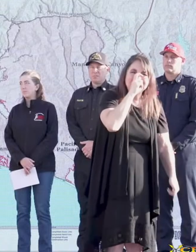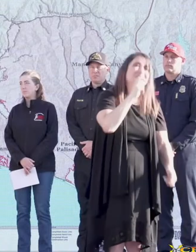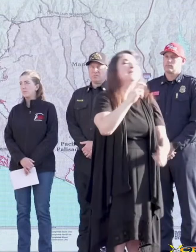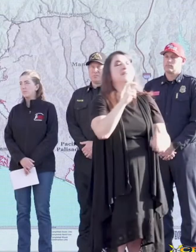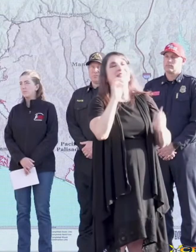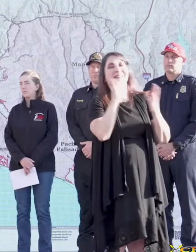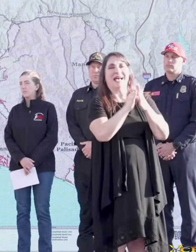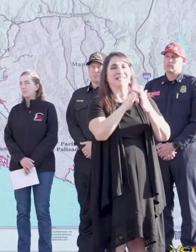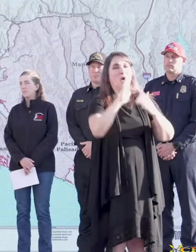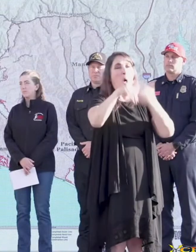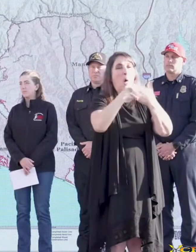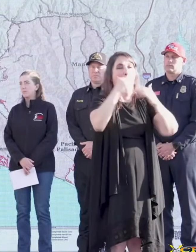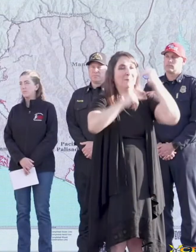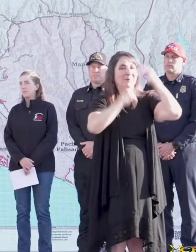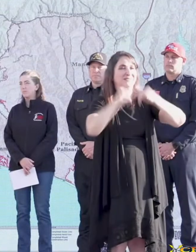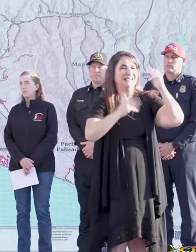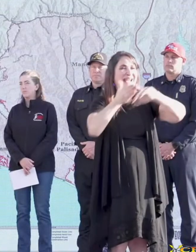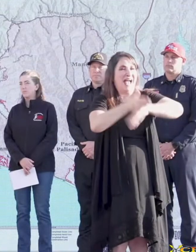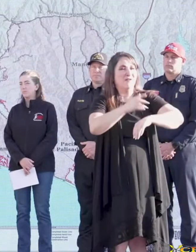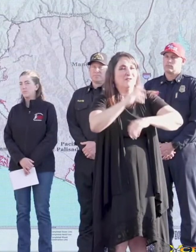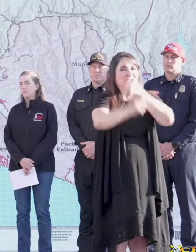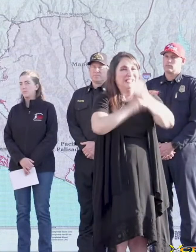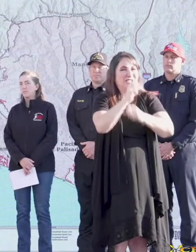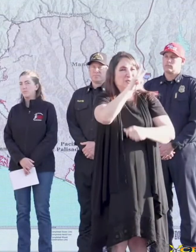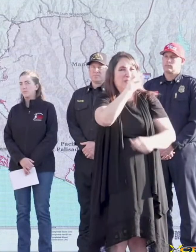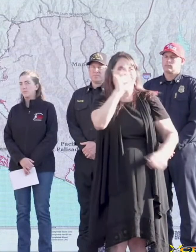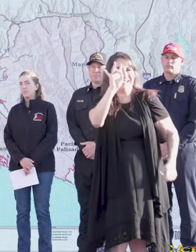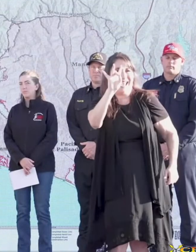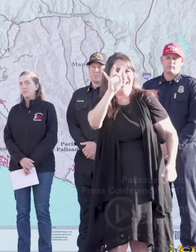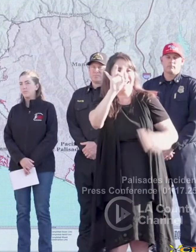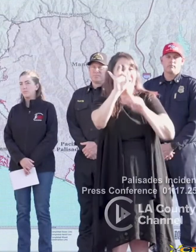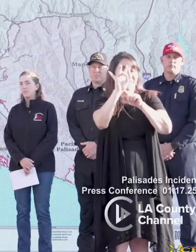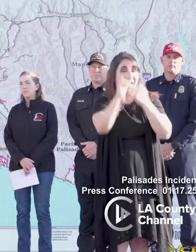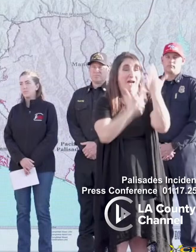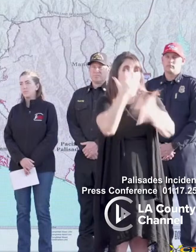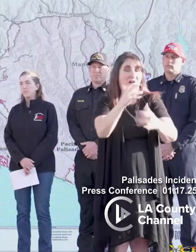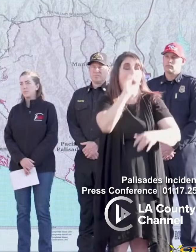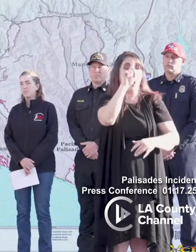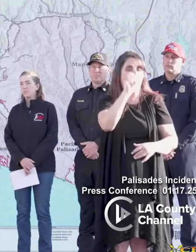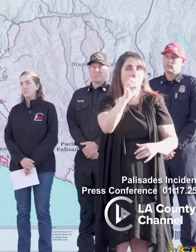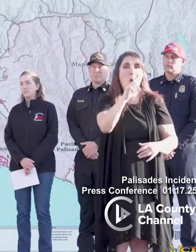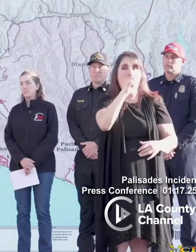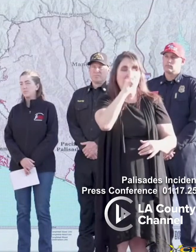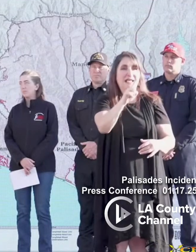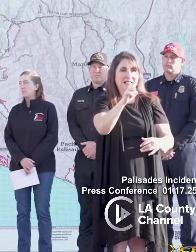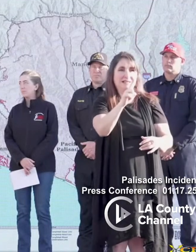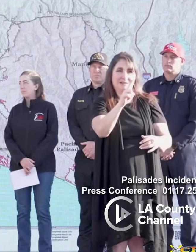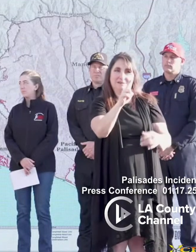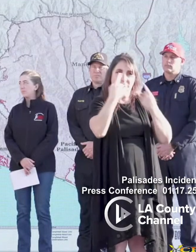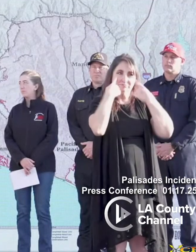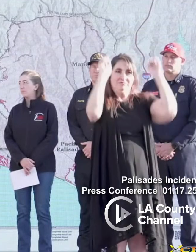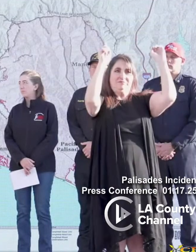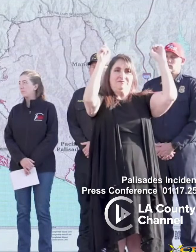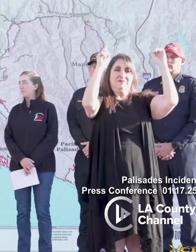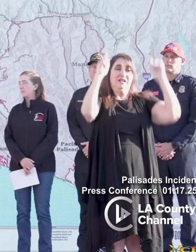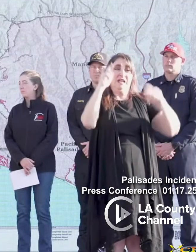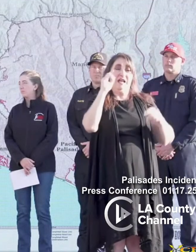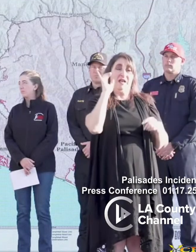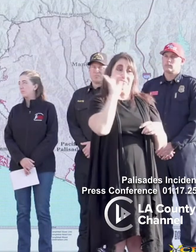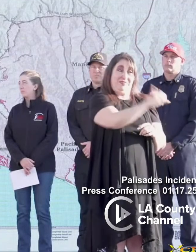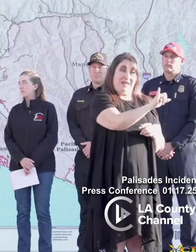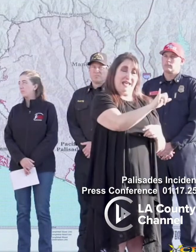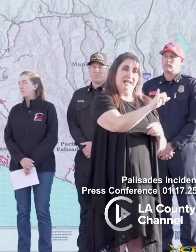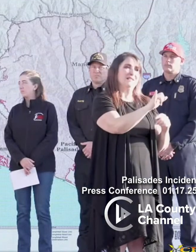built after 2008. We know that fire code works. We haven't analyzed this fire, but we saw in Paradise,